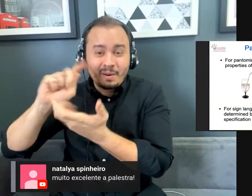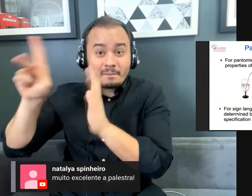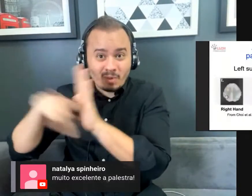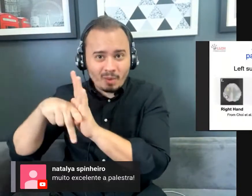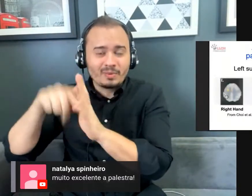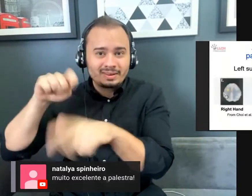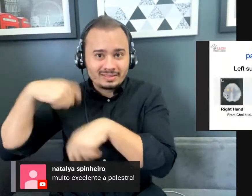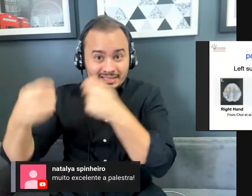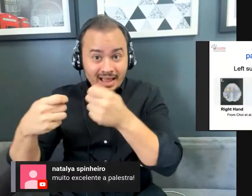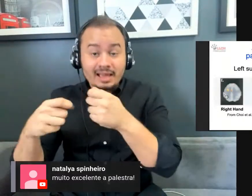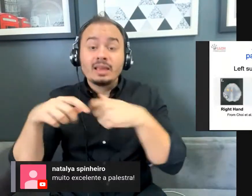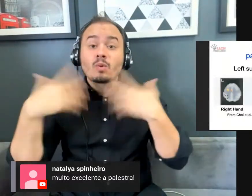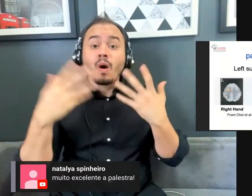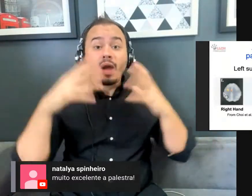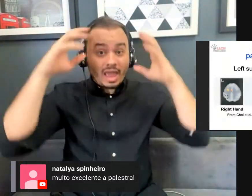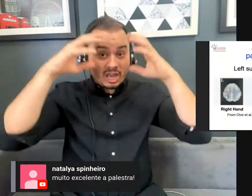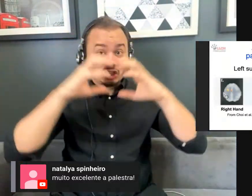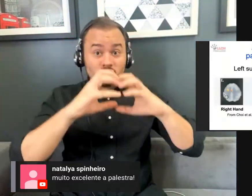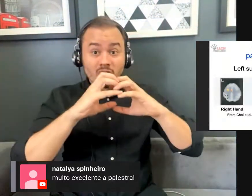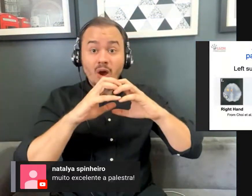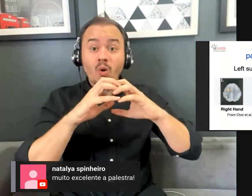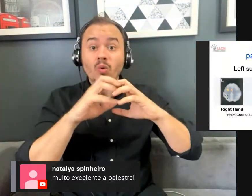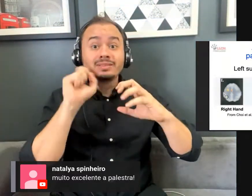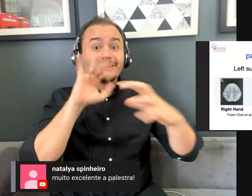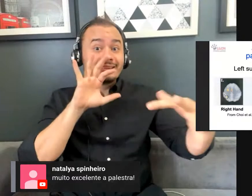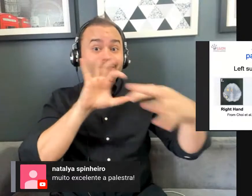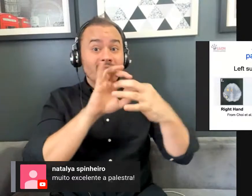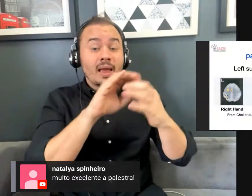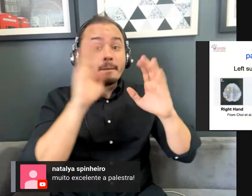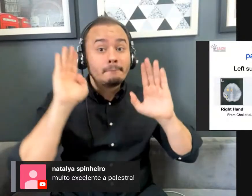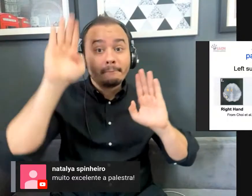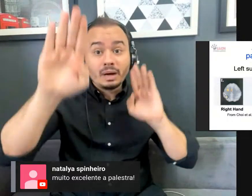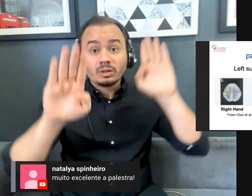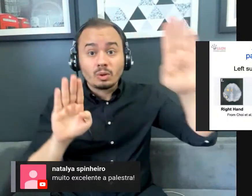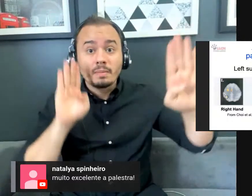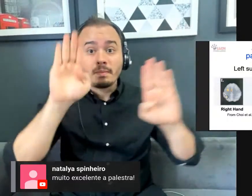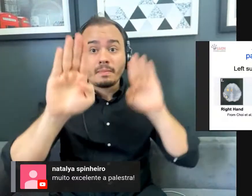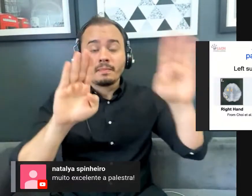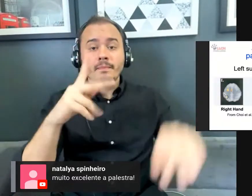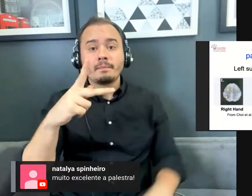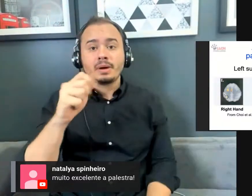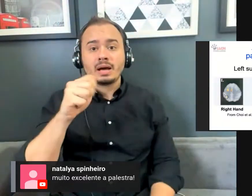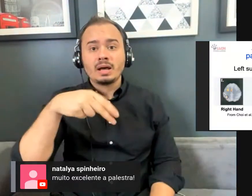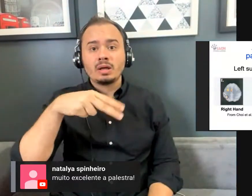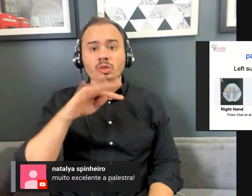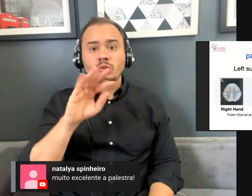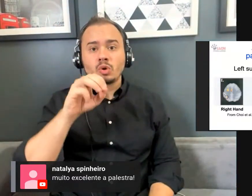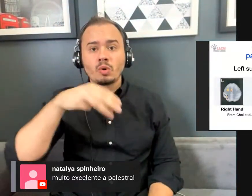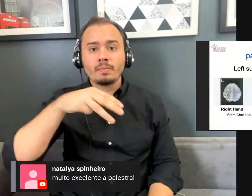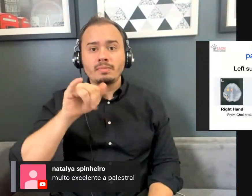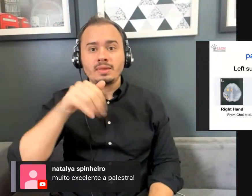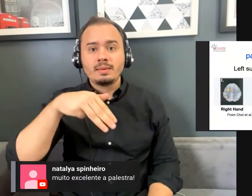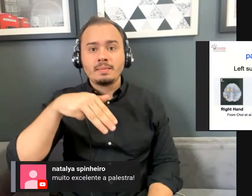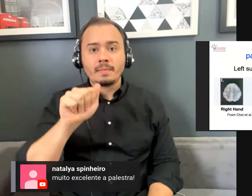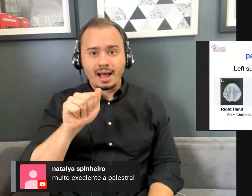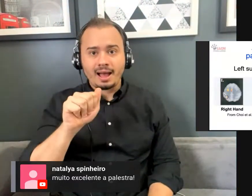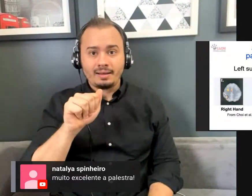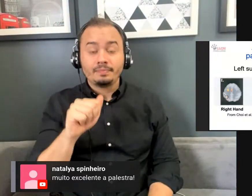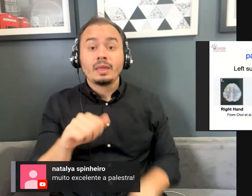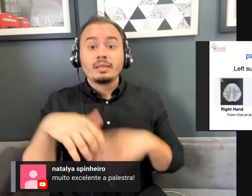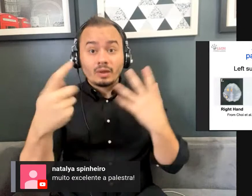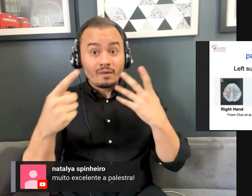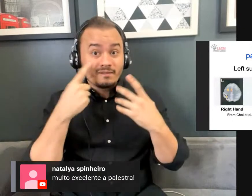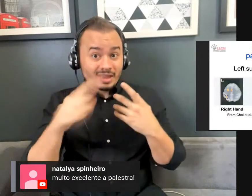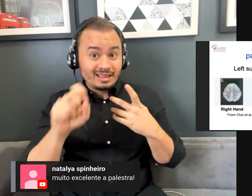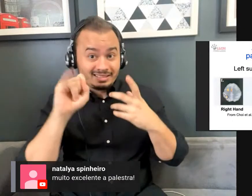production. So what we know about pantomime is that what we see is activation. If